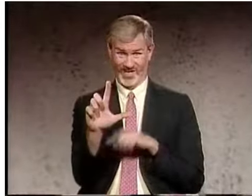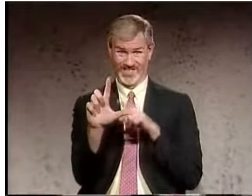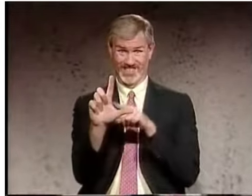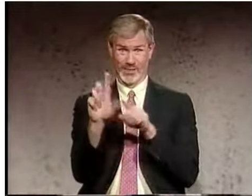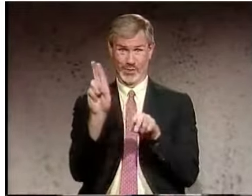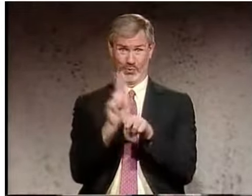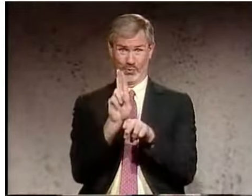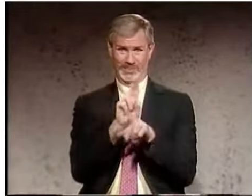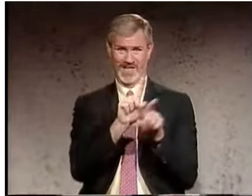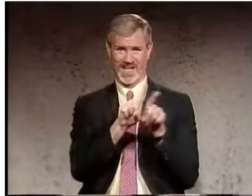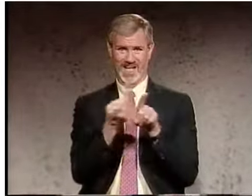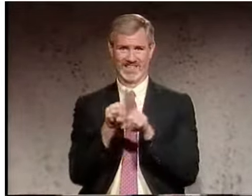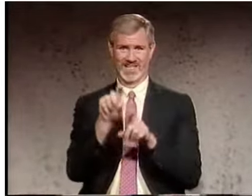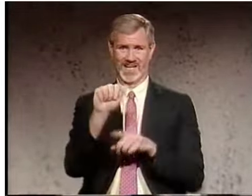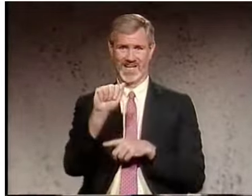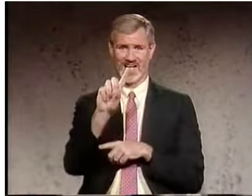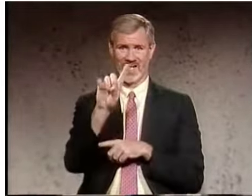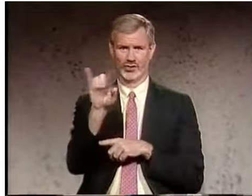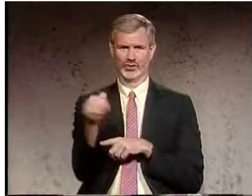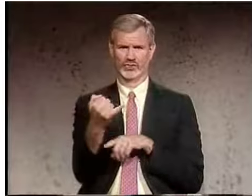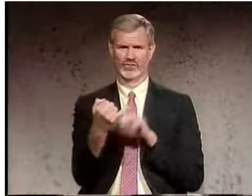We're going to discuss classifiers using similar